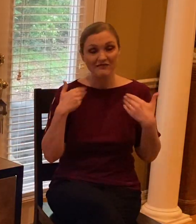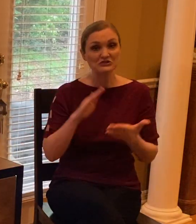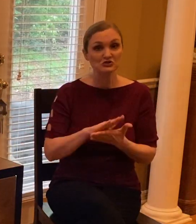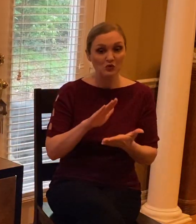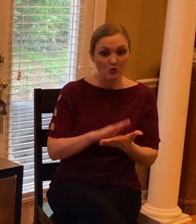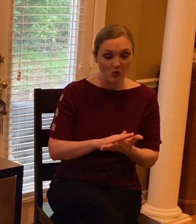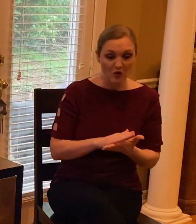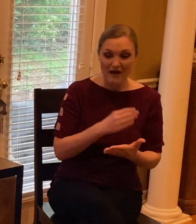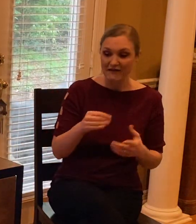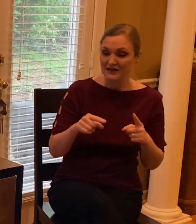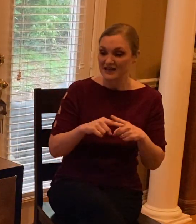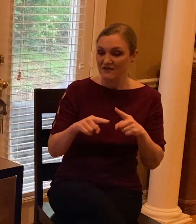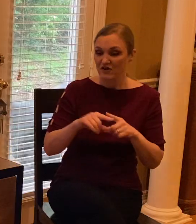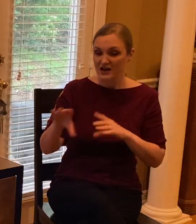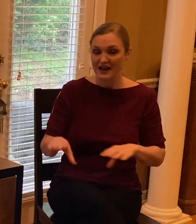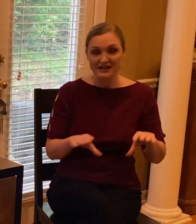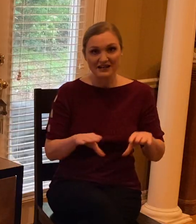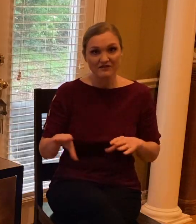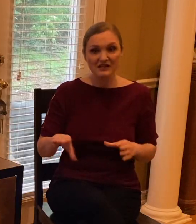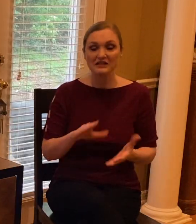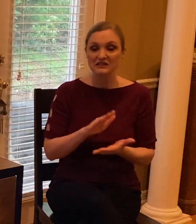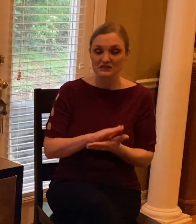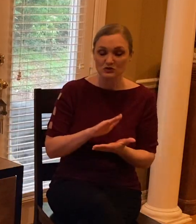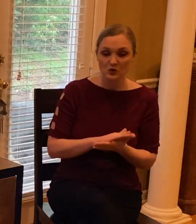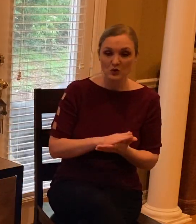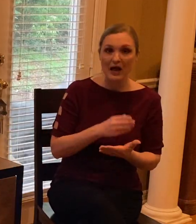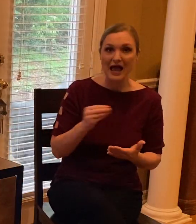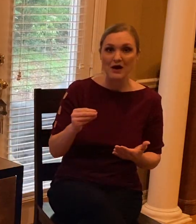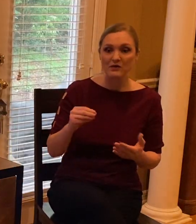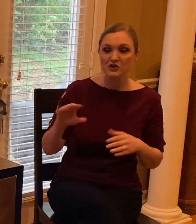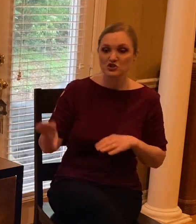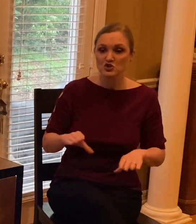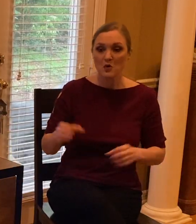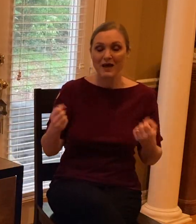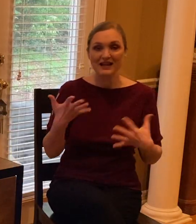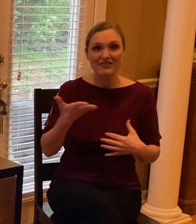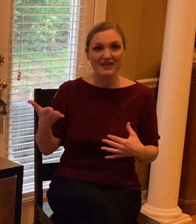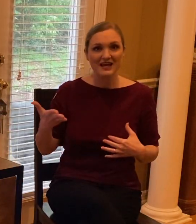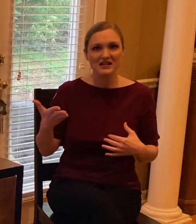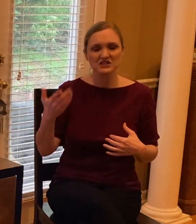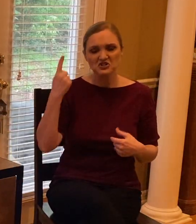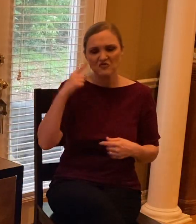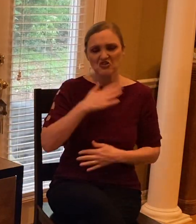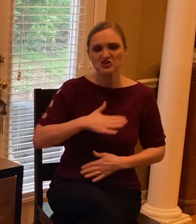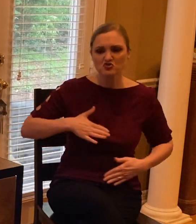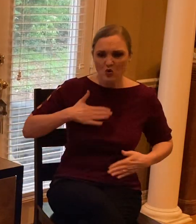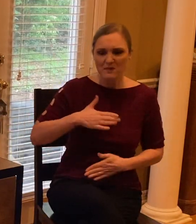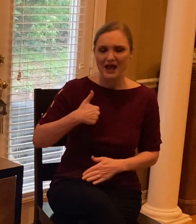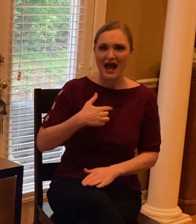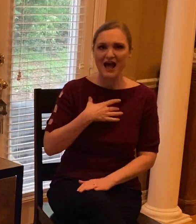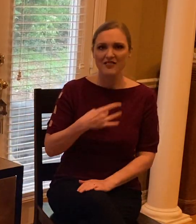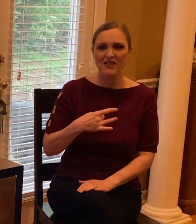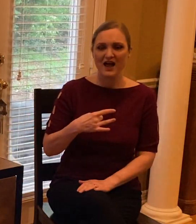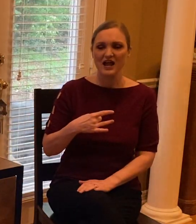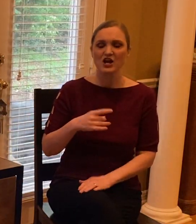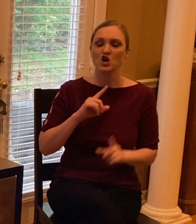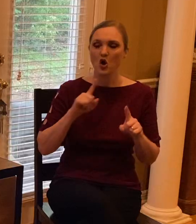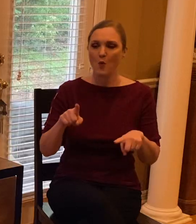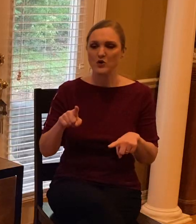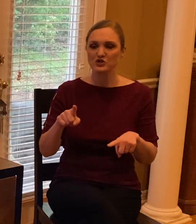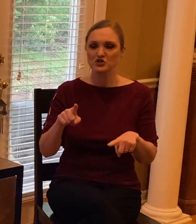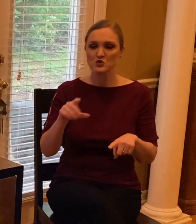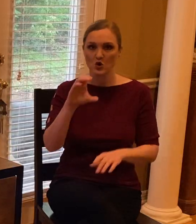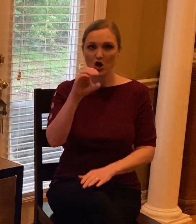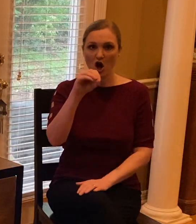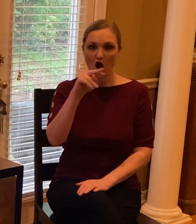lot of extracurricular activities there. We also do a lot of things for entertainment. I love live music and I go to